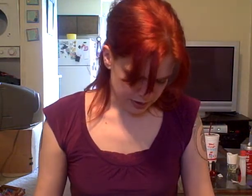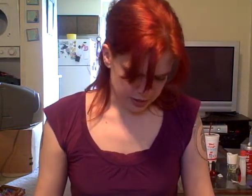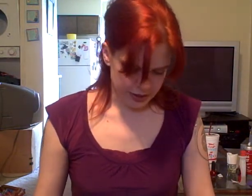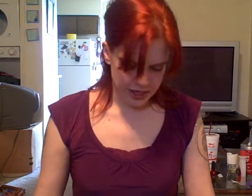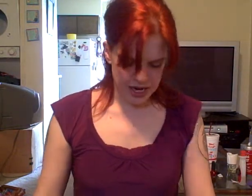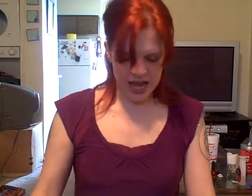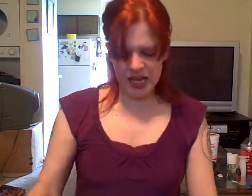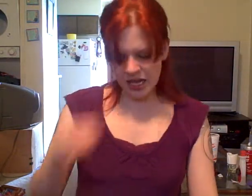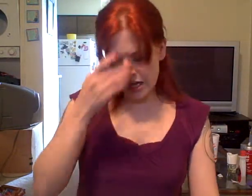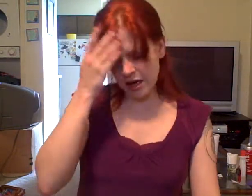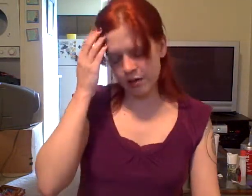And hanky.